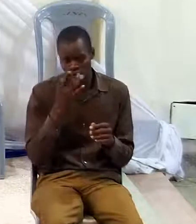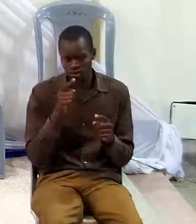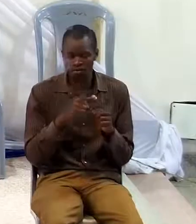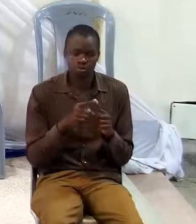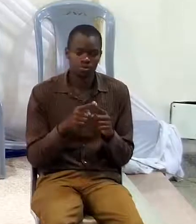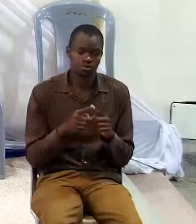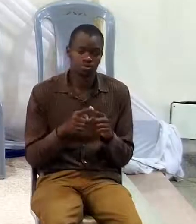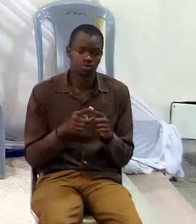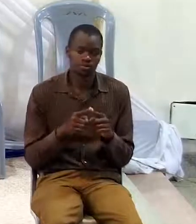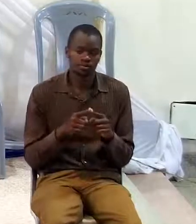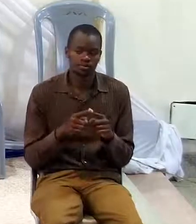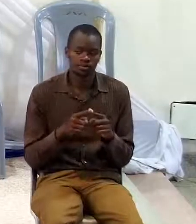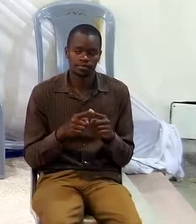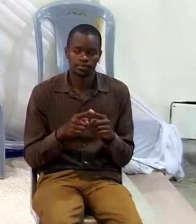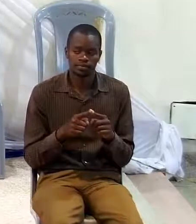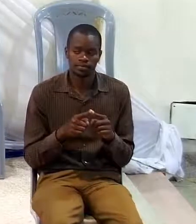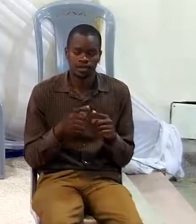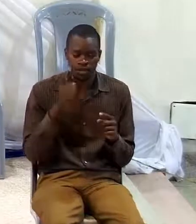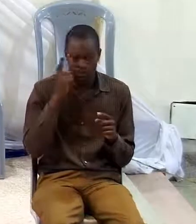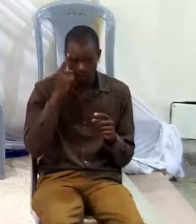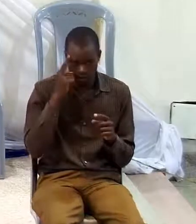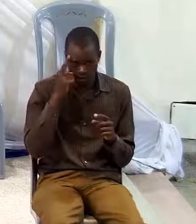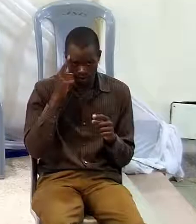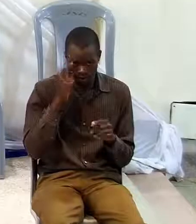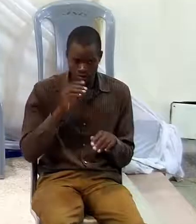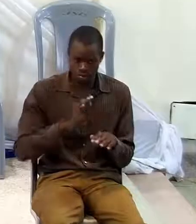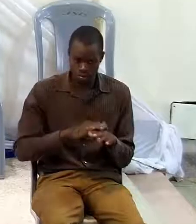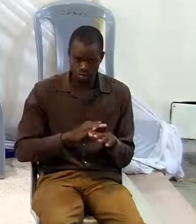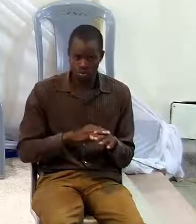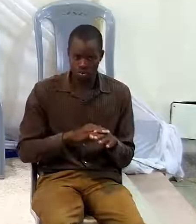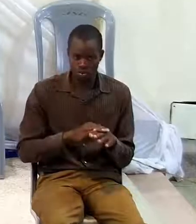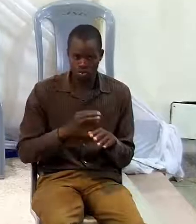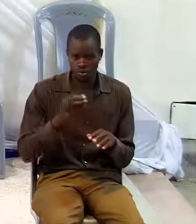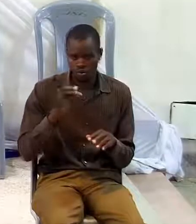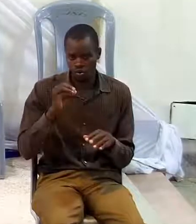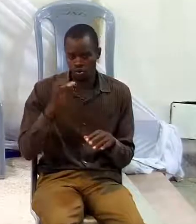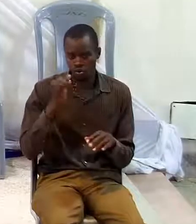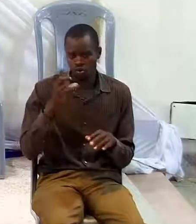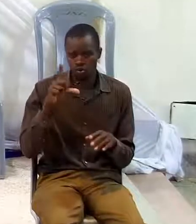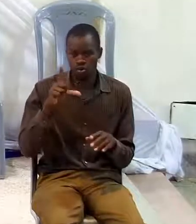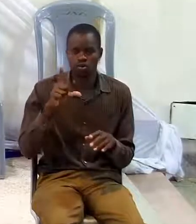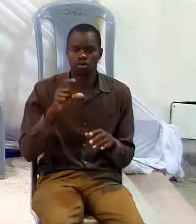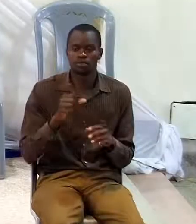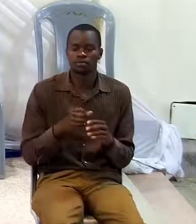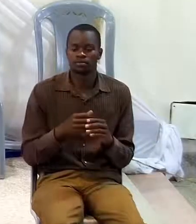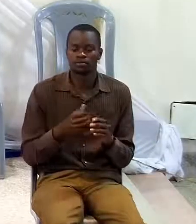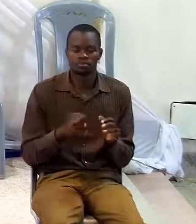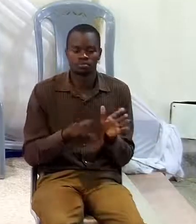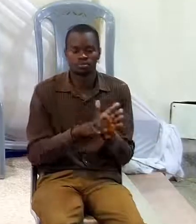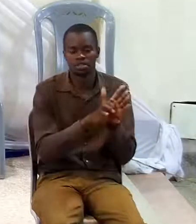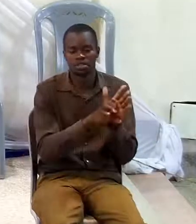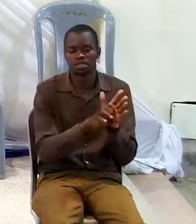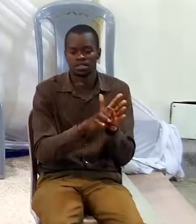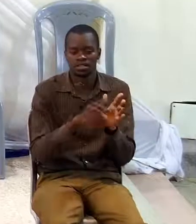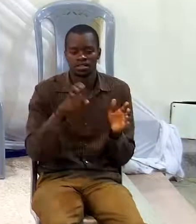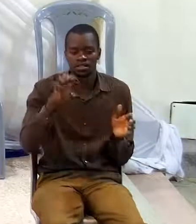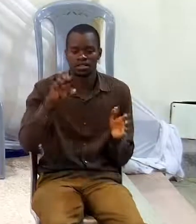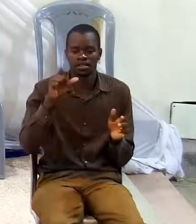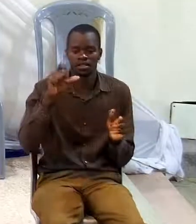know the good oil, for example, Elianto, you see Elianto, it is packaged in